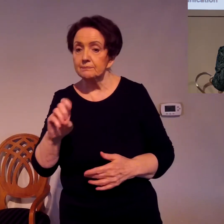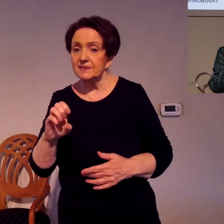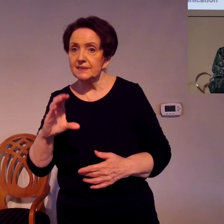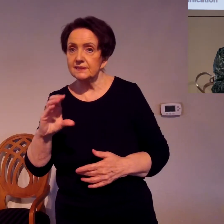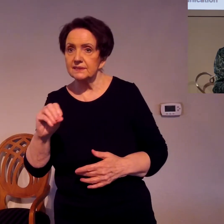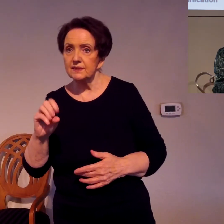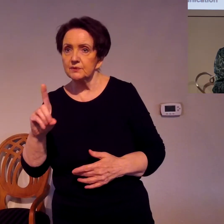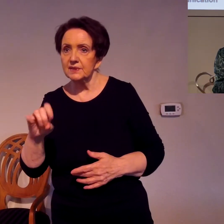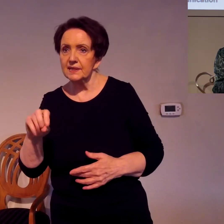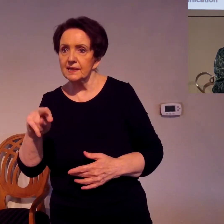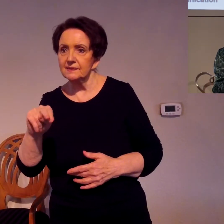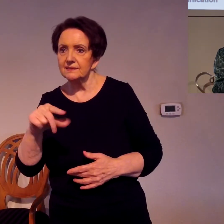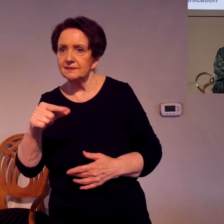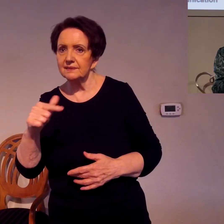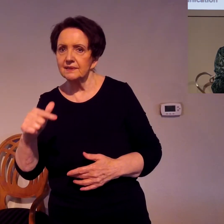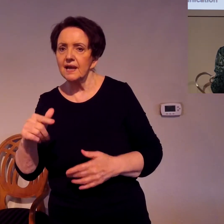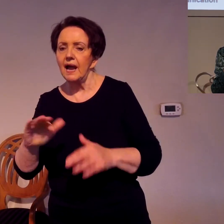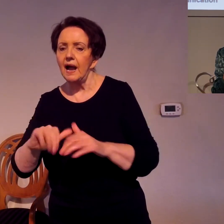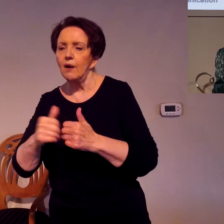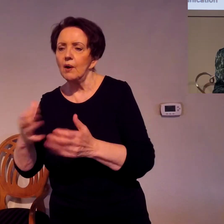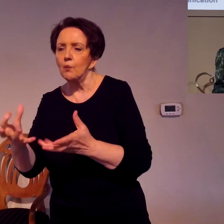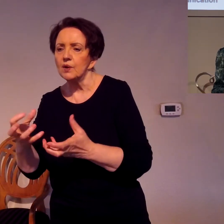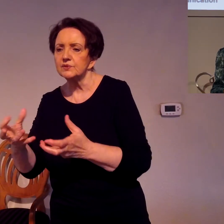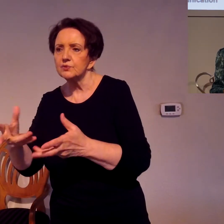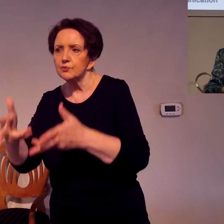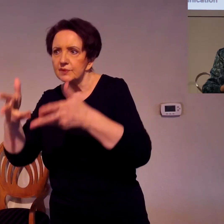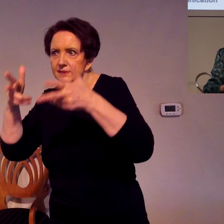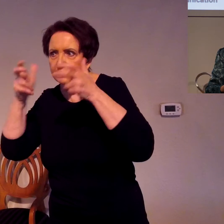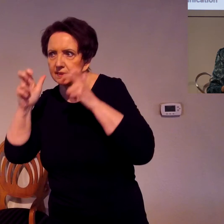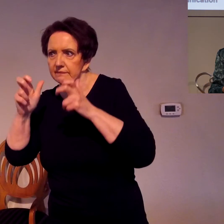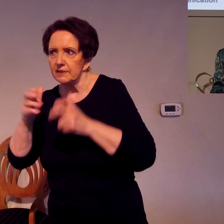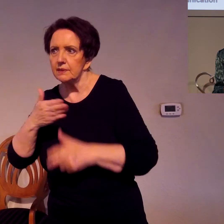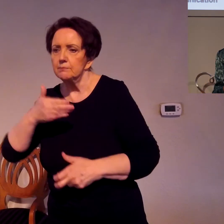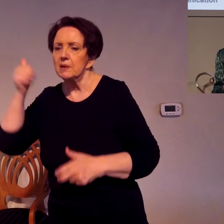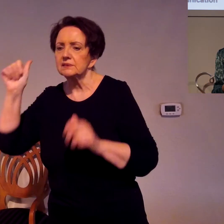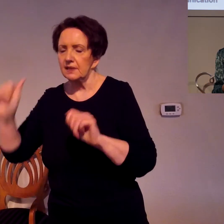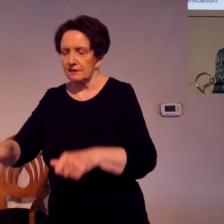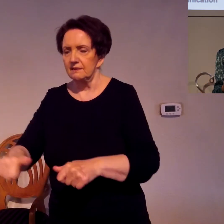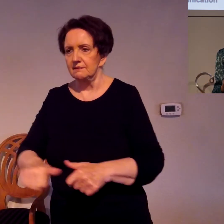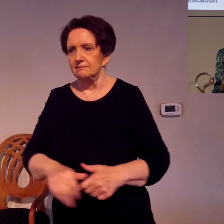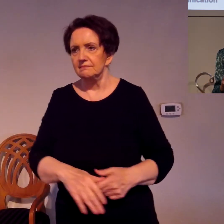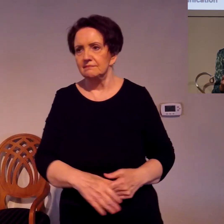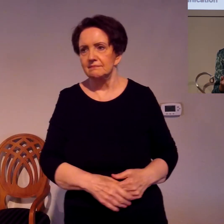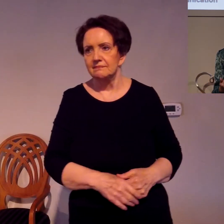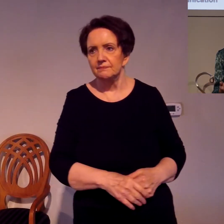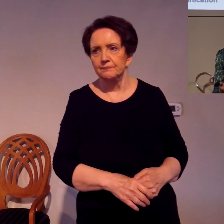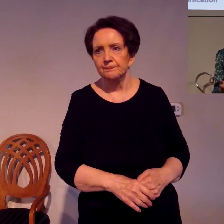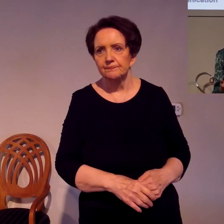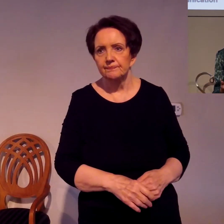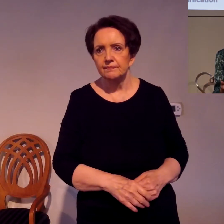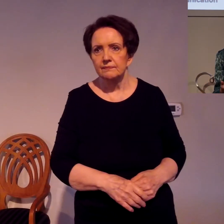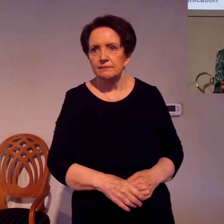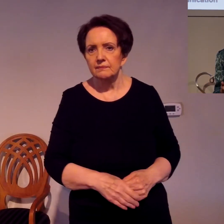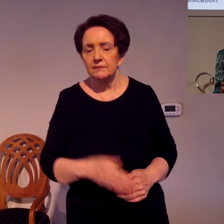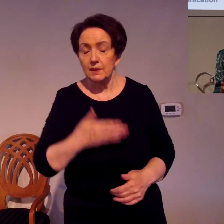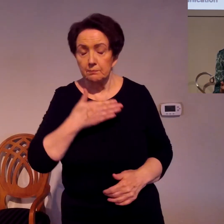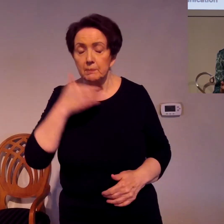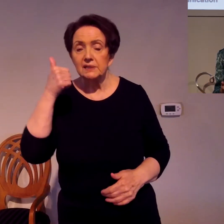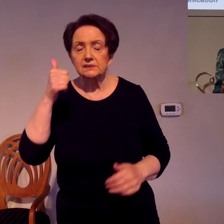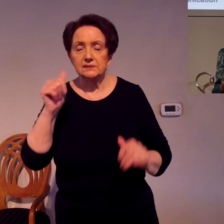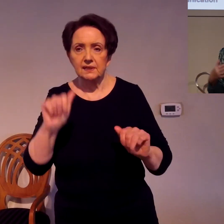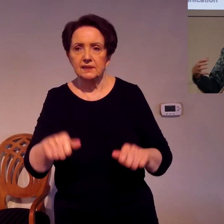to receive it to the best of our ability, right? To the best of our